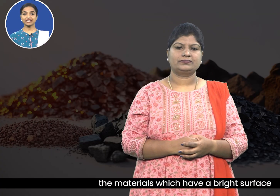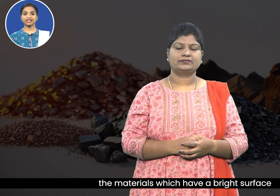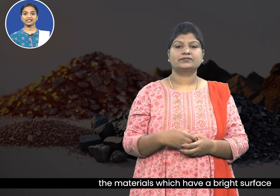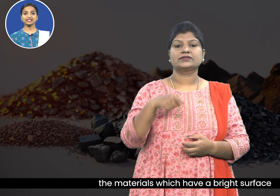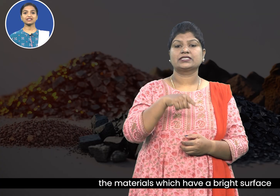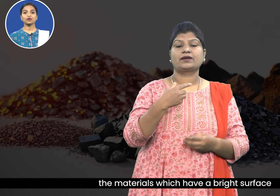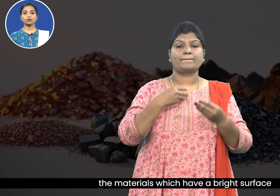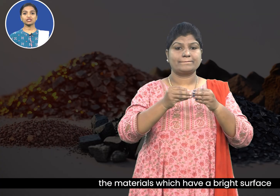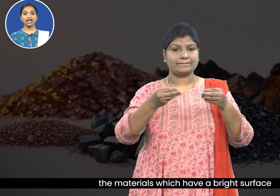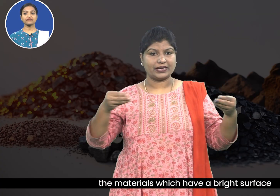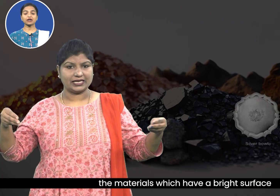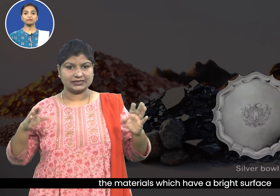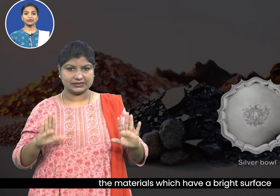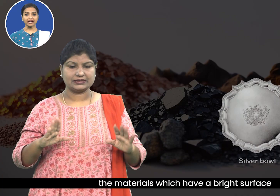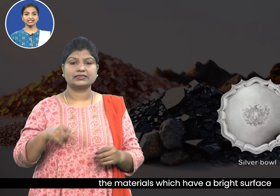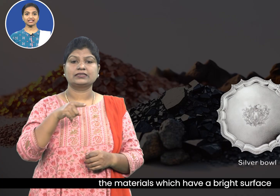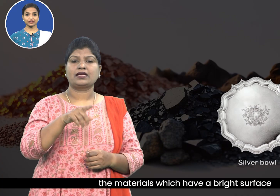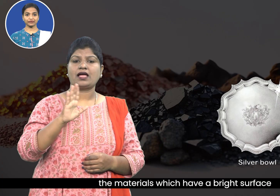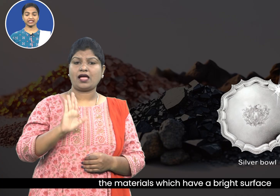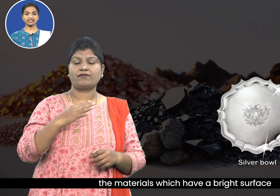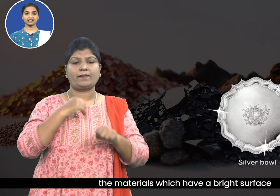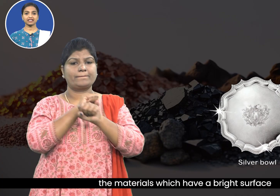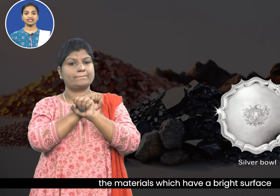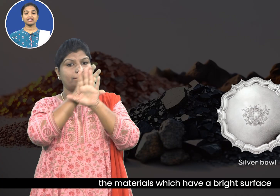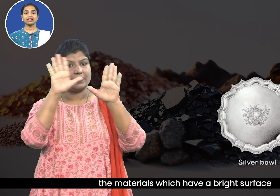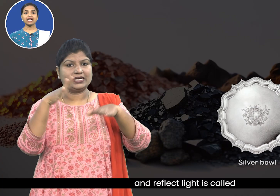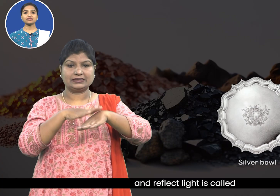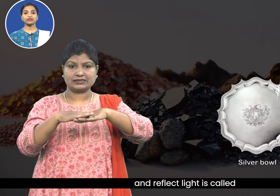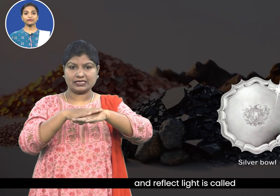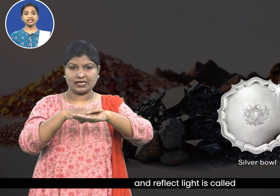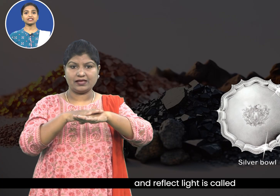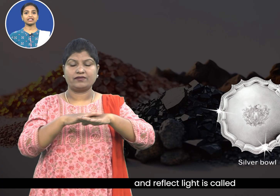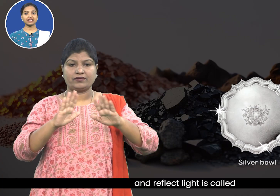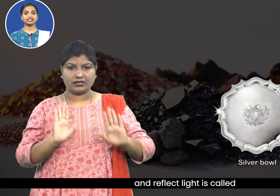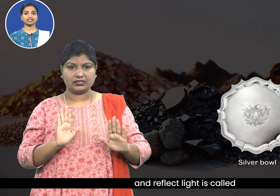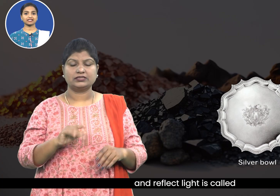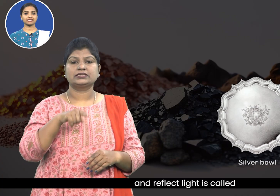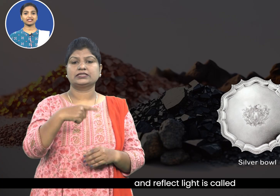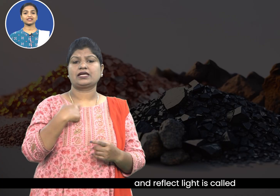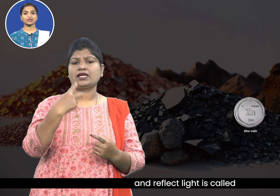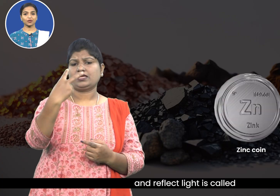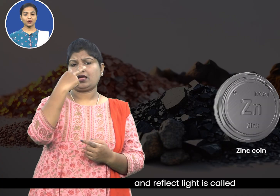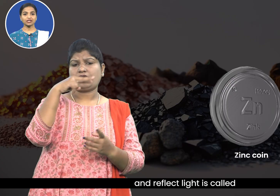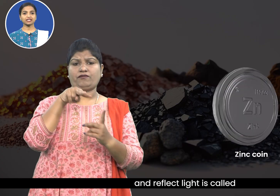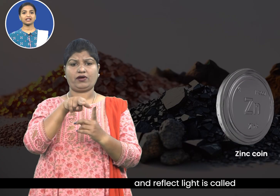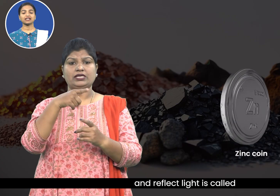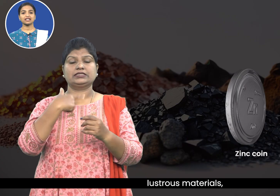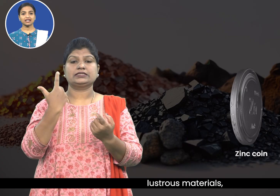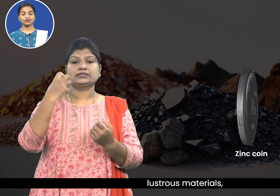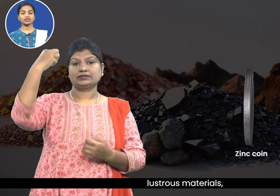The materials which have a bright surface and reflect light is